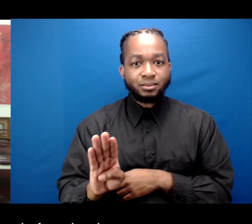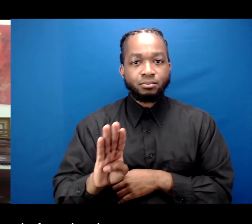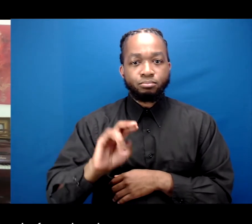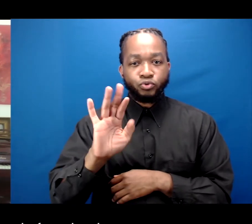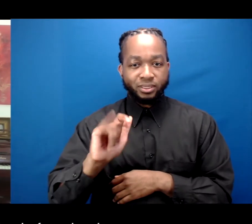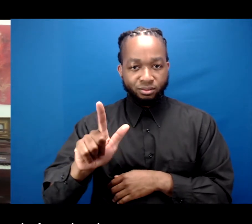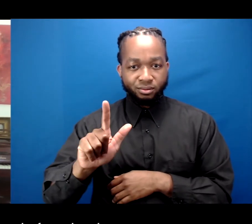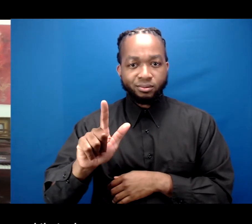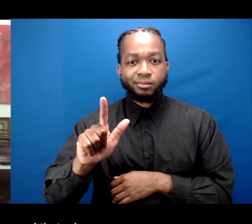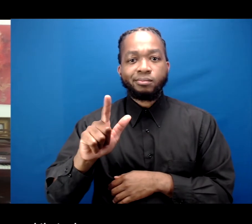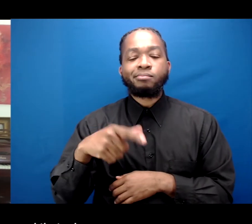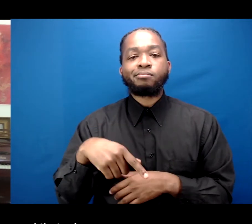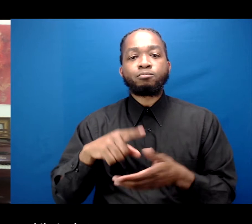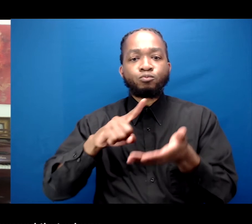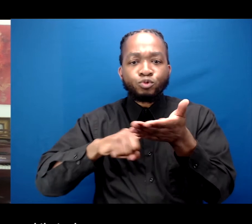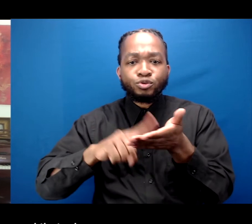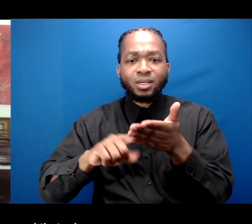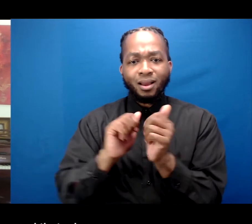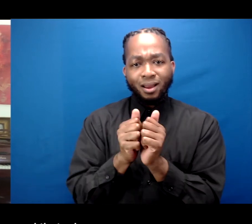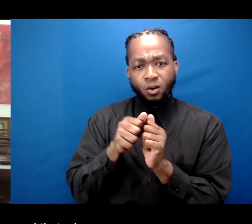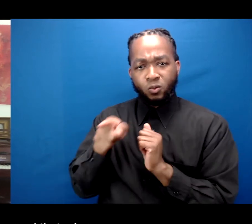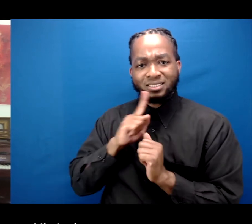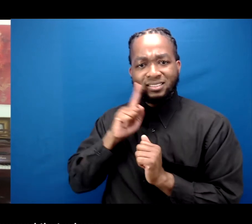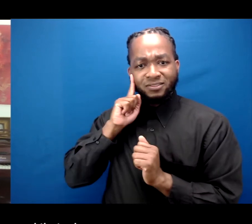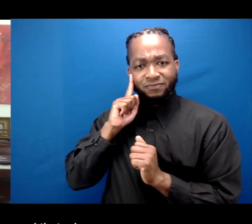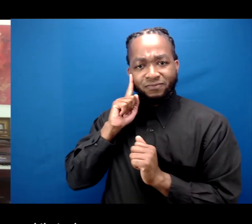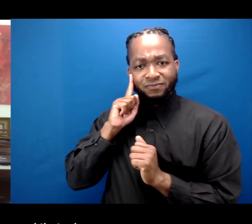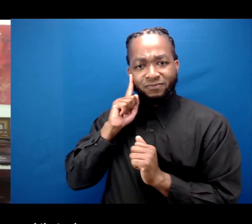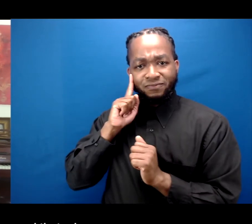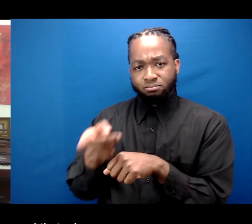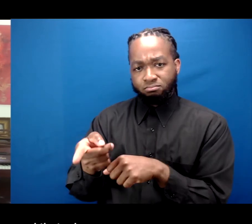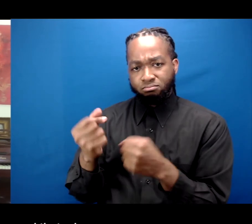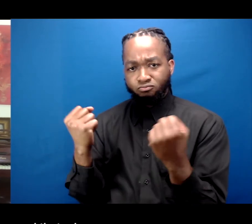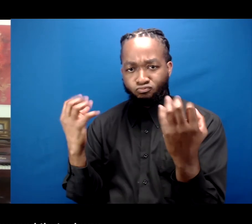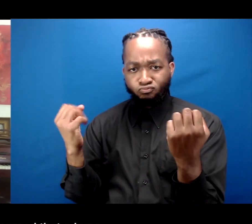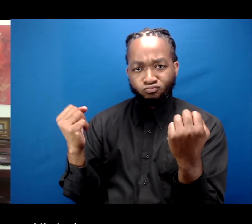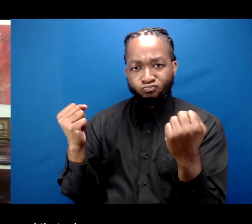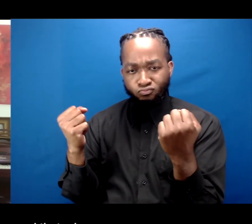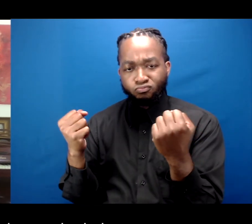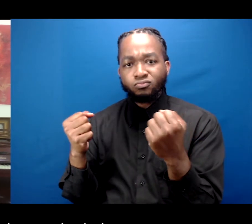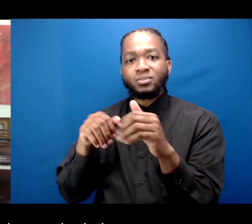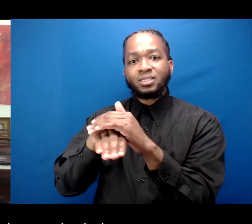a person's interactions with social media. We learned that a large number of Brazilian people